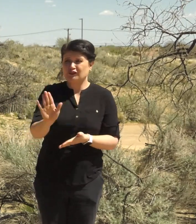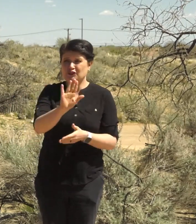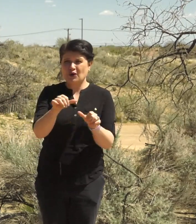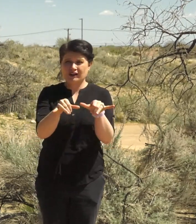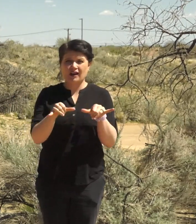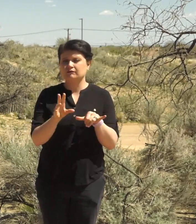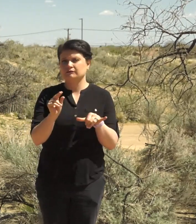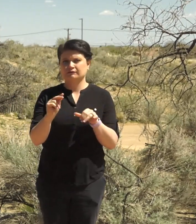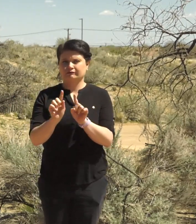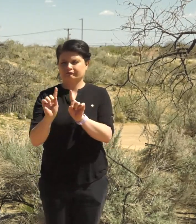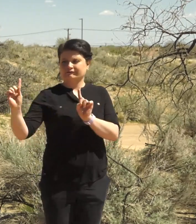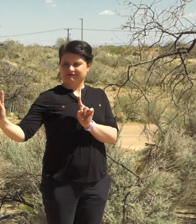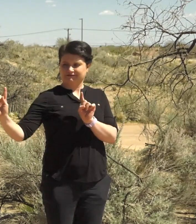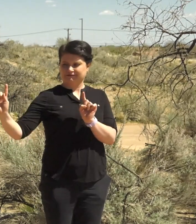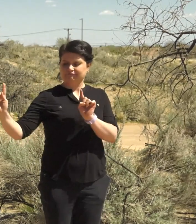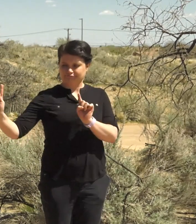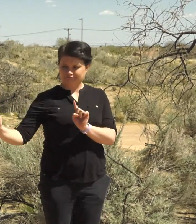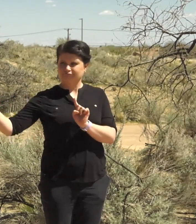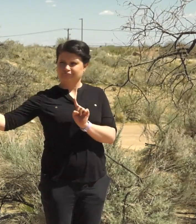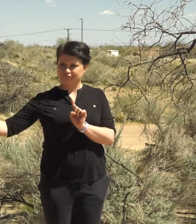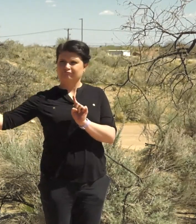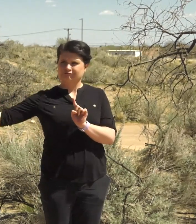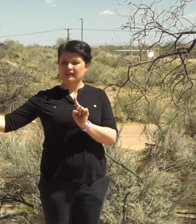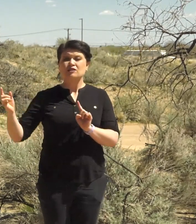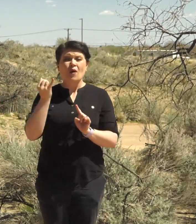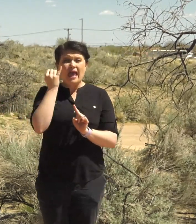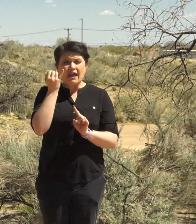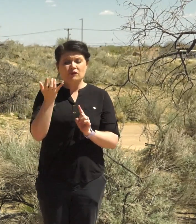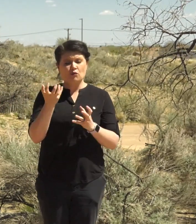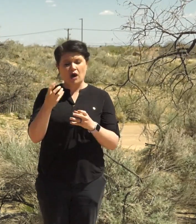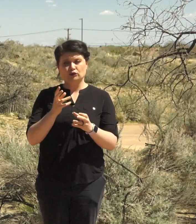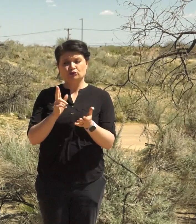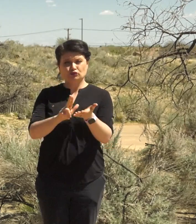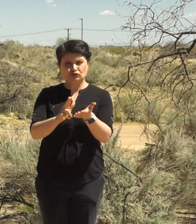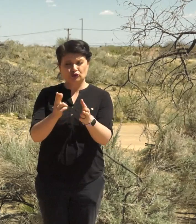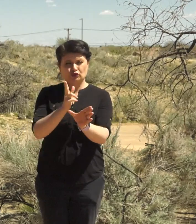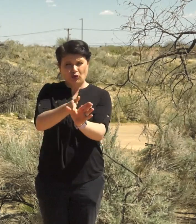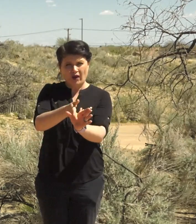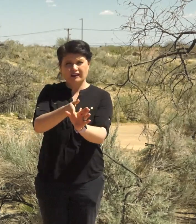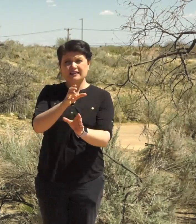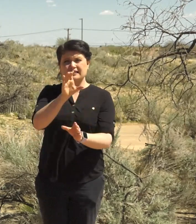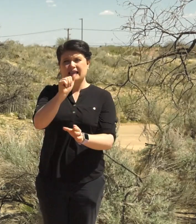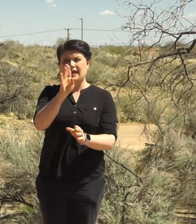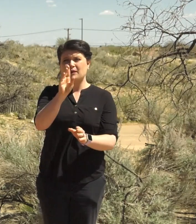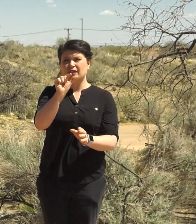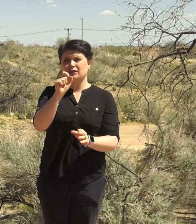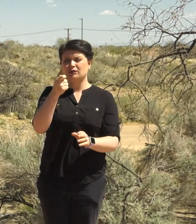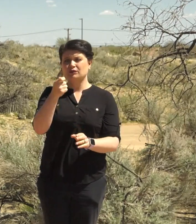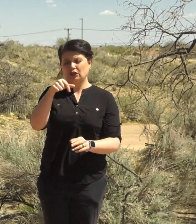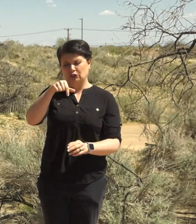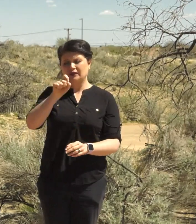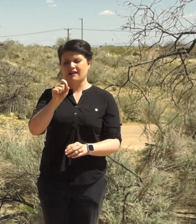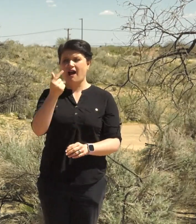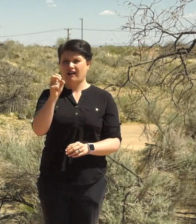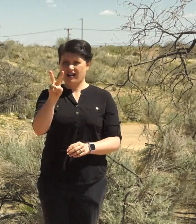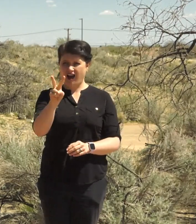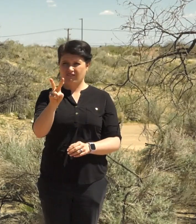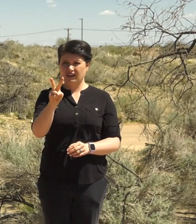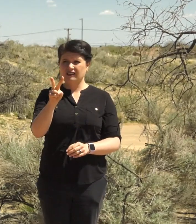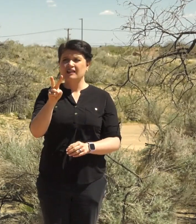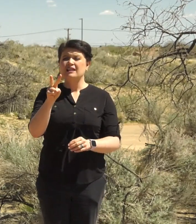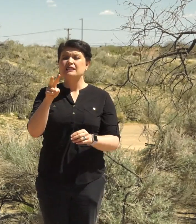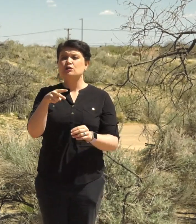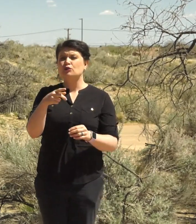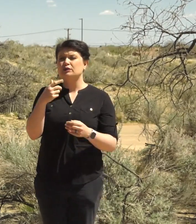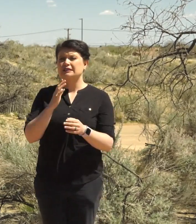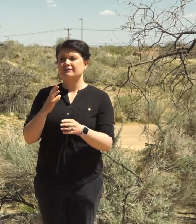American Cleanup, you can do so at cabq.gov/solid waste, and you can go until April 17th. So I'd encourage you, if you're interested in